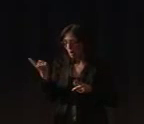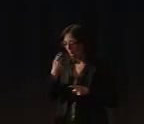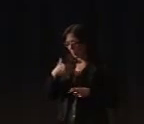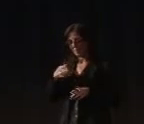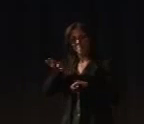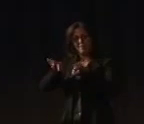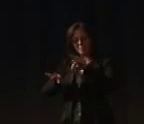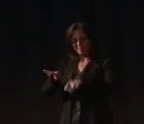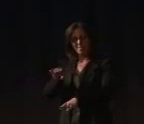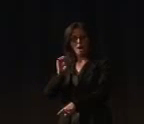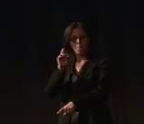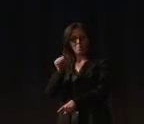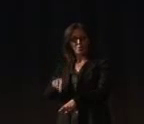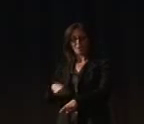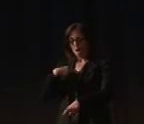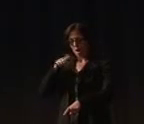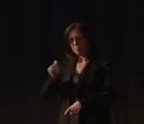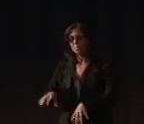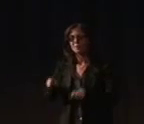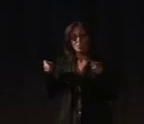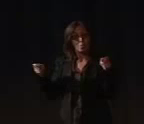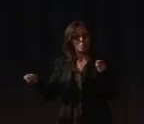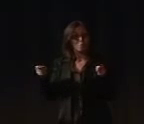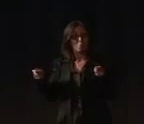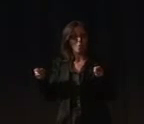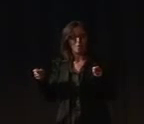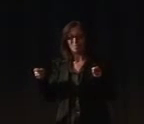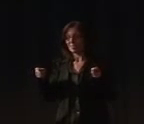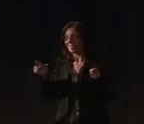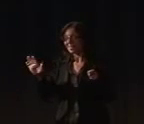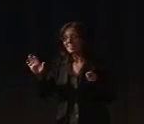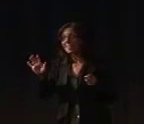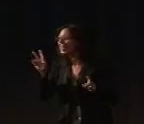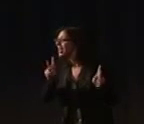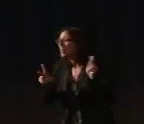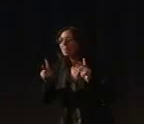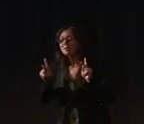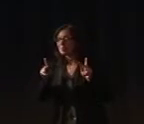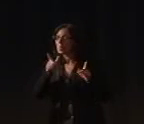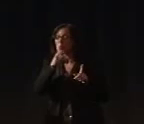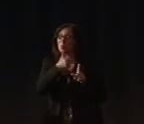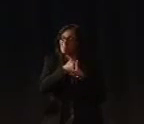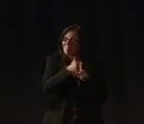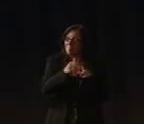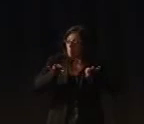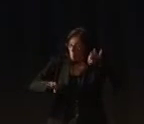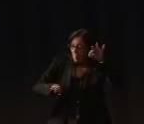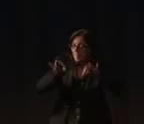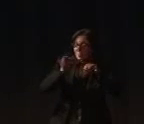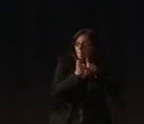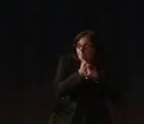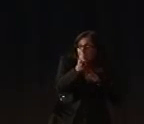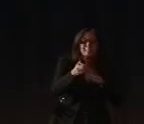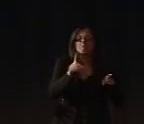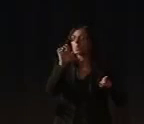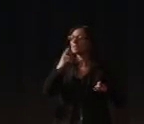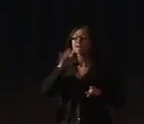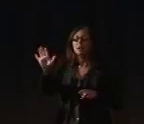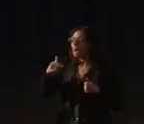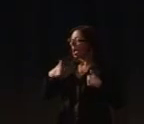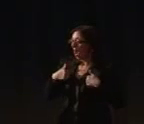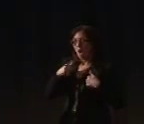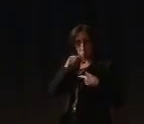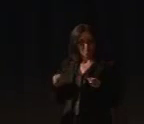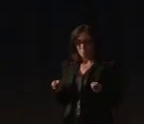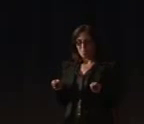say, no, no, no, no. I mean, a good puppeteer is made to act by the puppet. And the puppet, even though it's the extreme case of control, it's